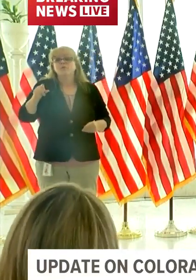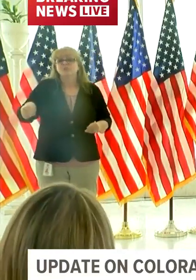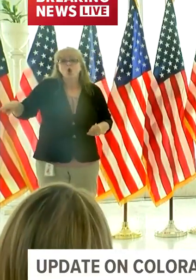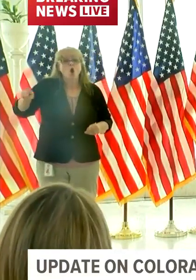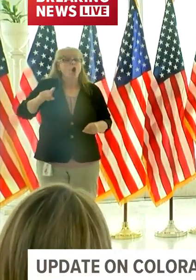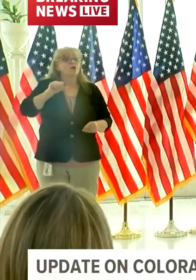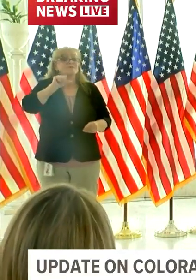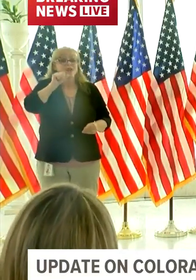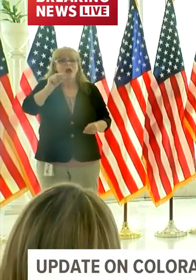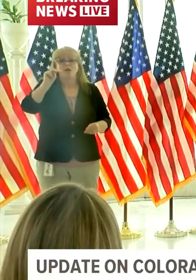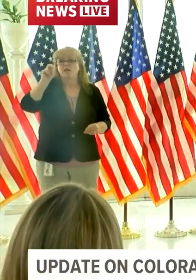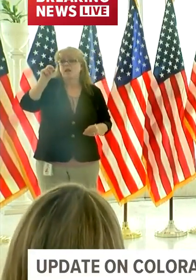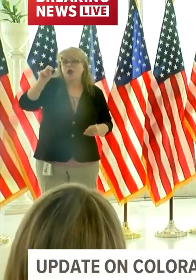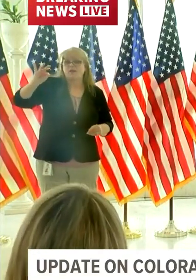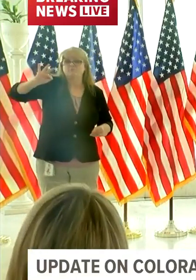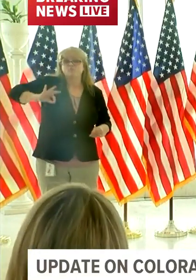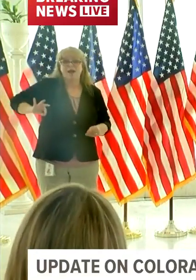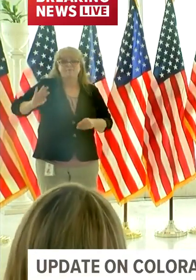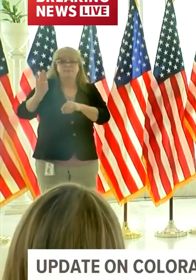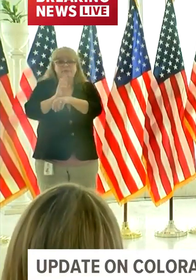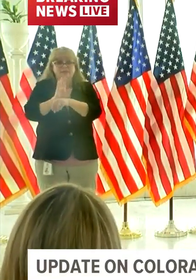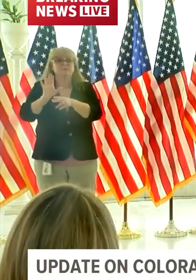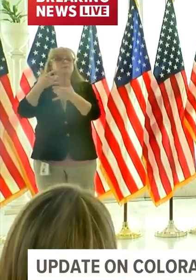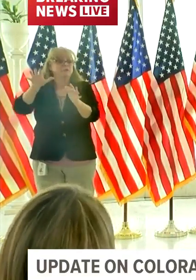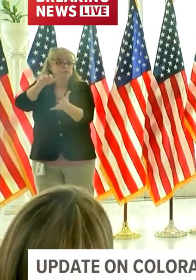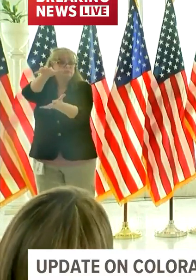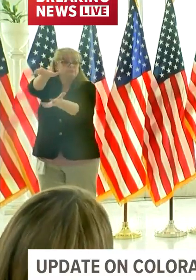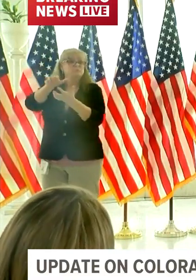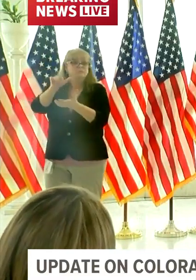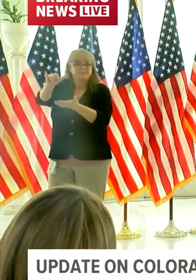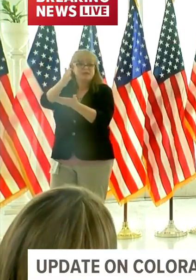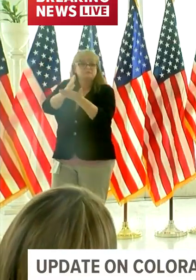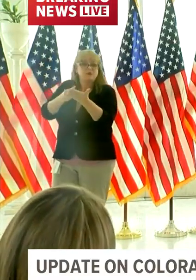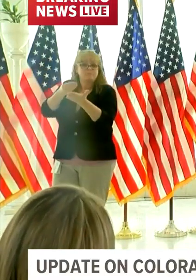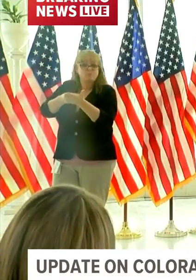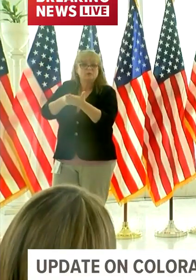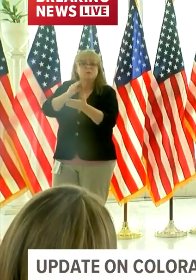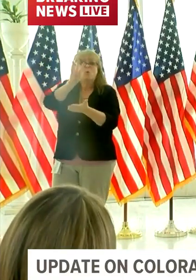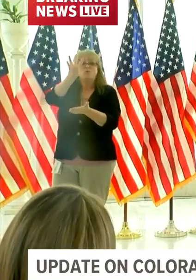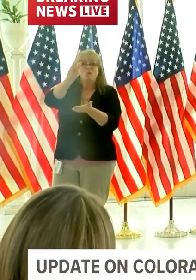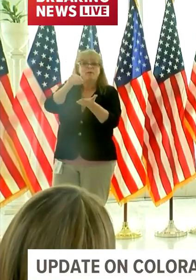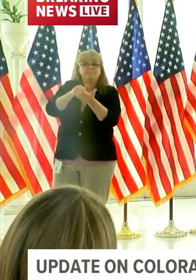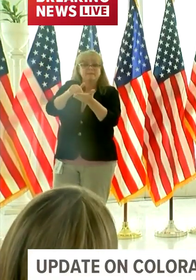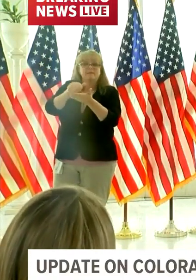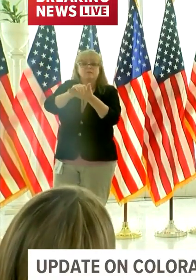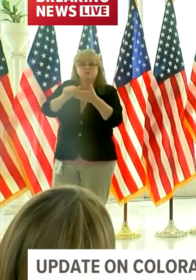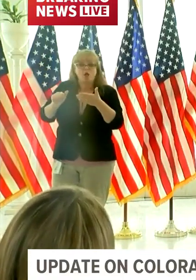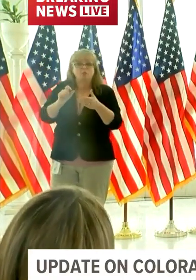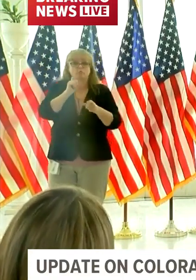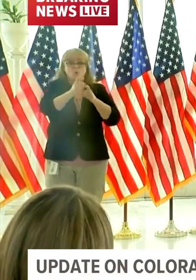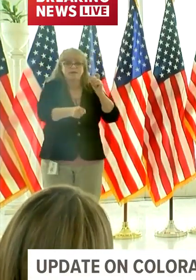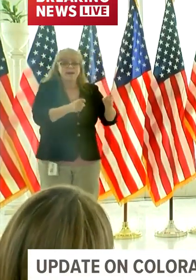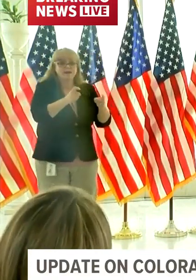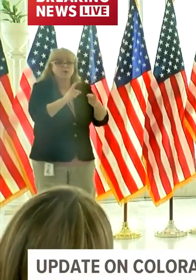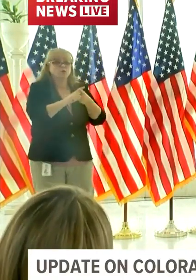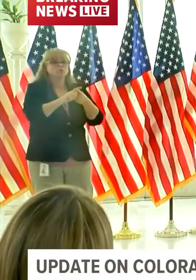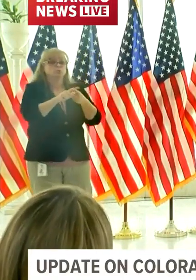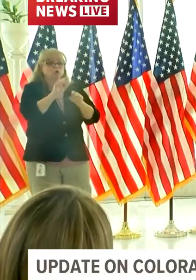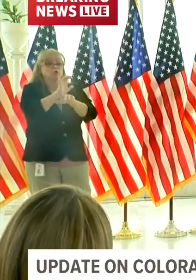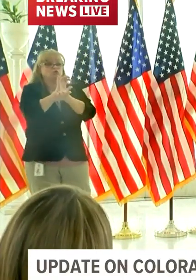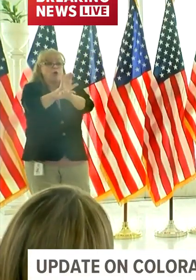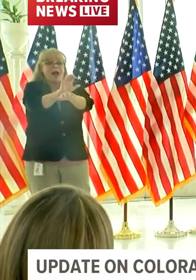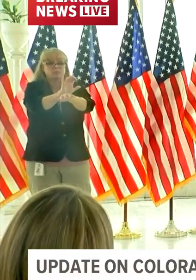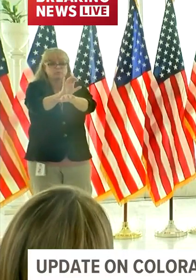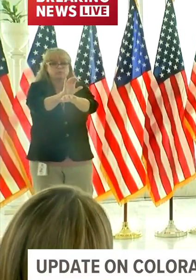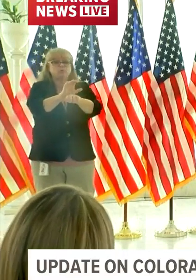funding, and there's $4 million going out the door right away to over 1,100 grassroots community organizations,